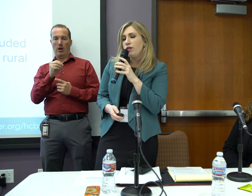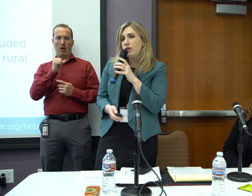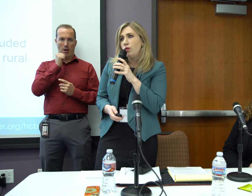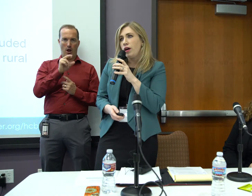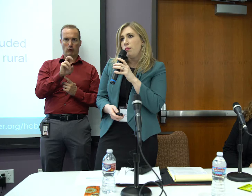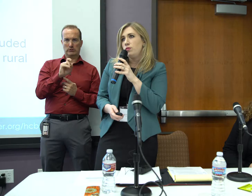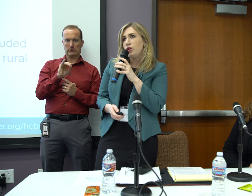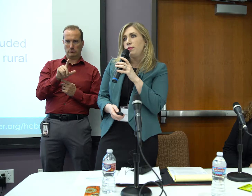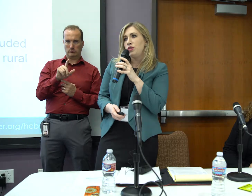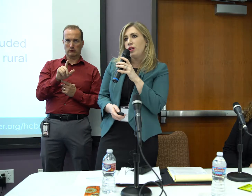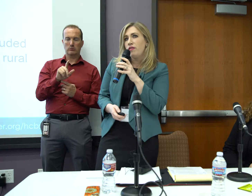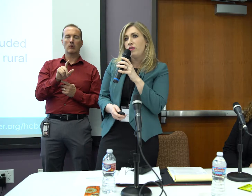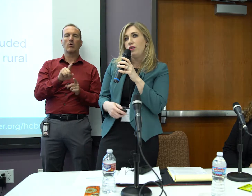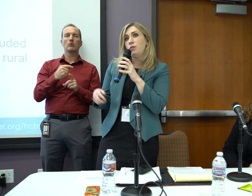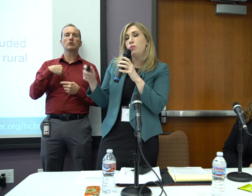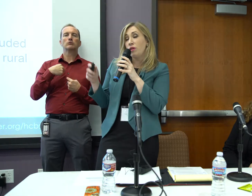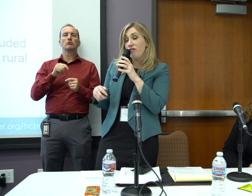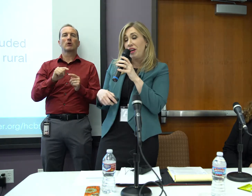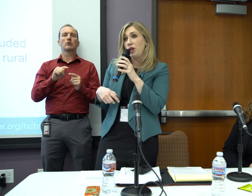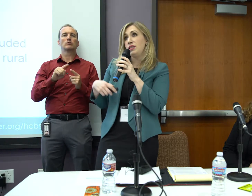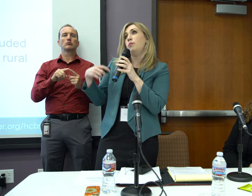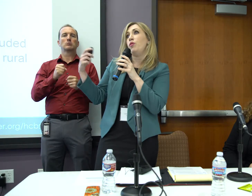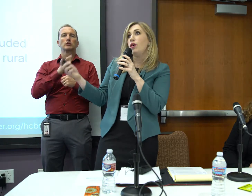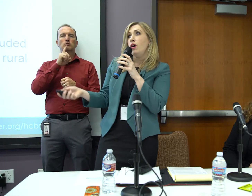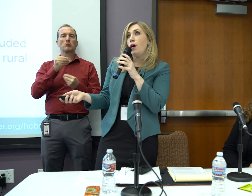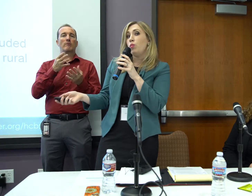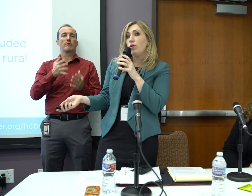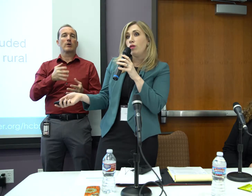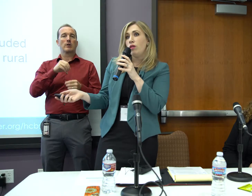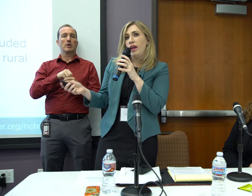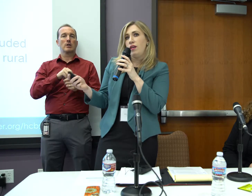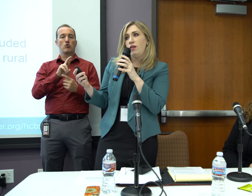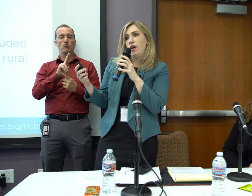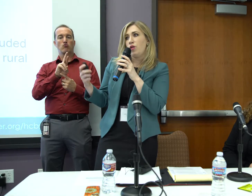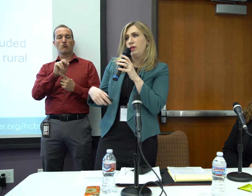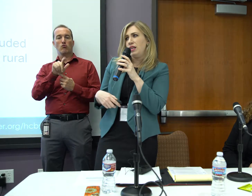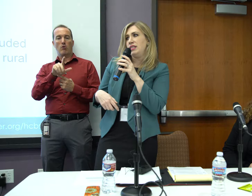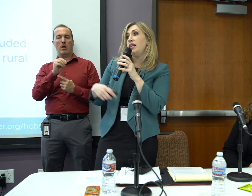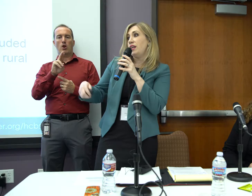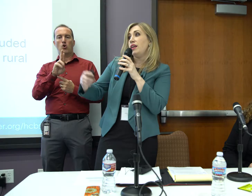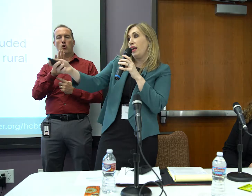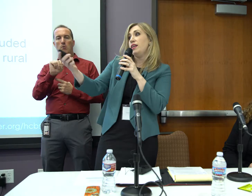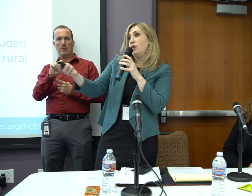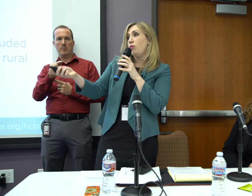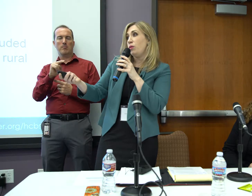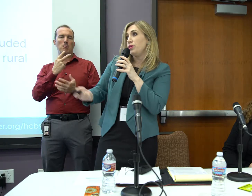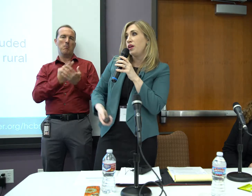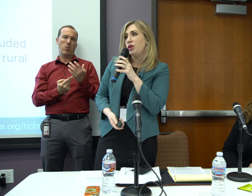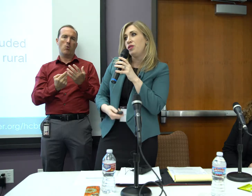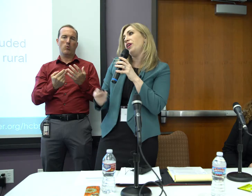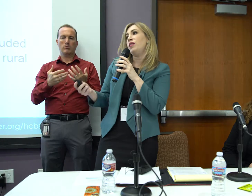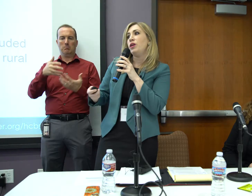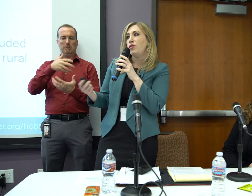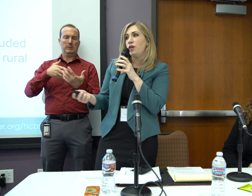then we also tried to make sure to have providers in both rural and urban settings. I think getting at, again, some of what we were